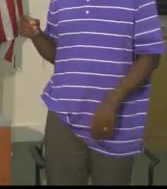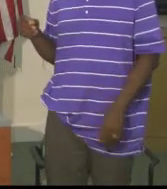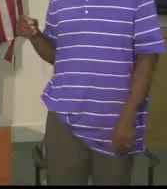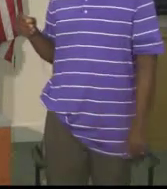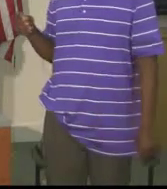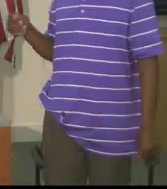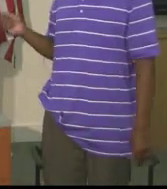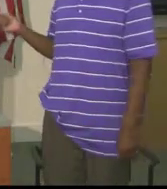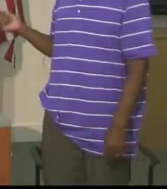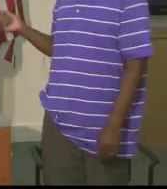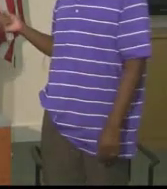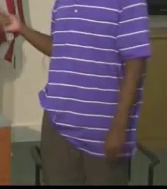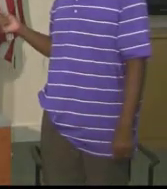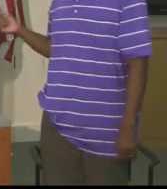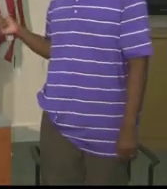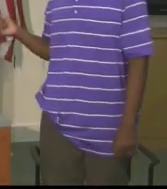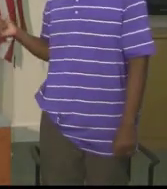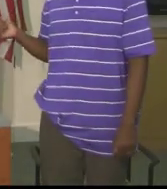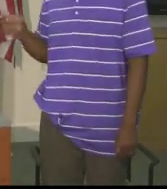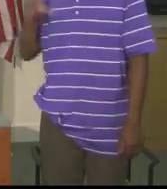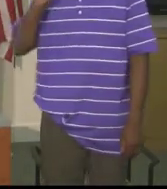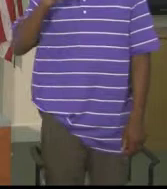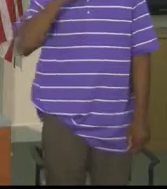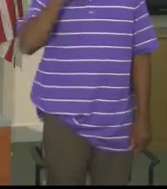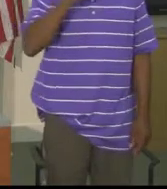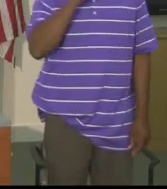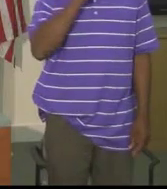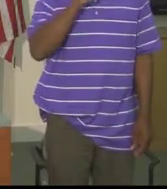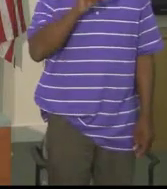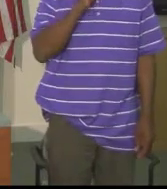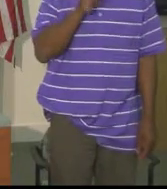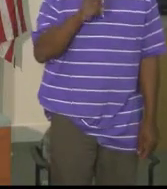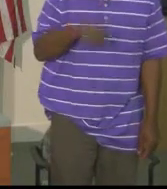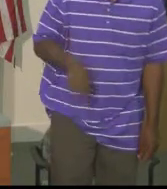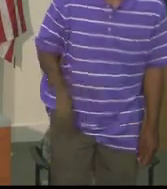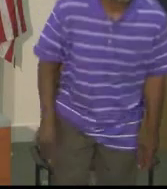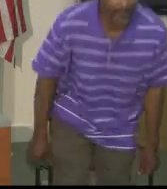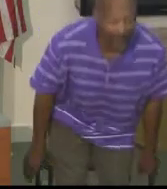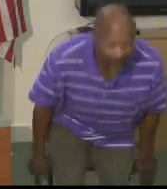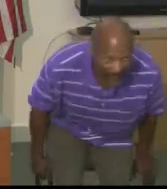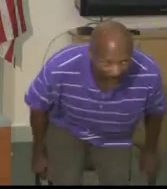I don't need it. I need it. If I need it, no, I need it, I just put this.